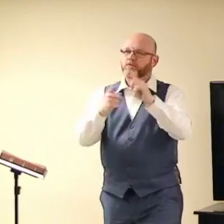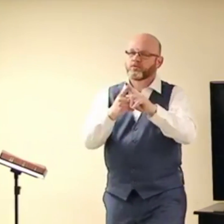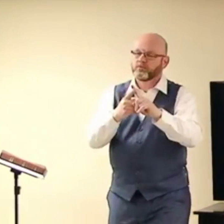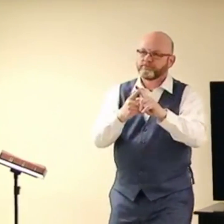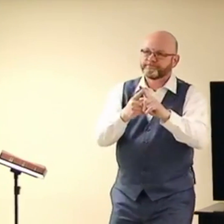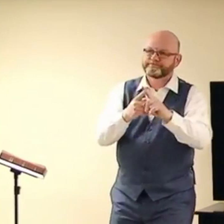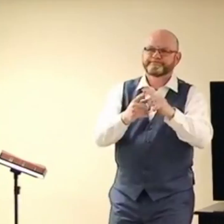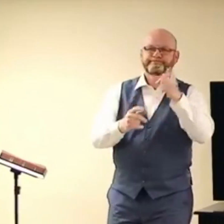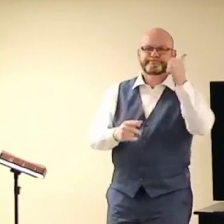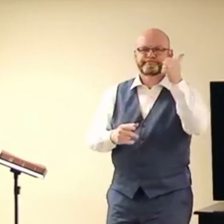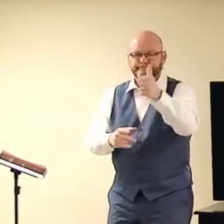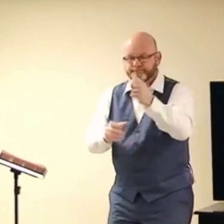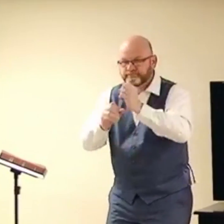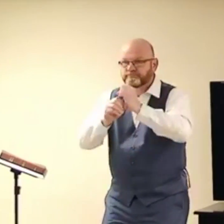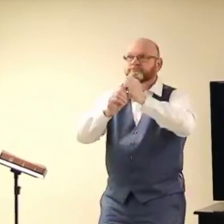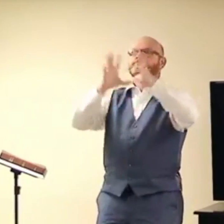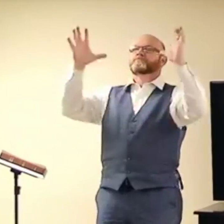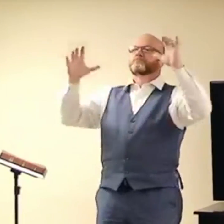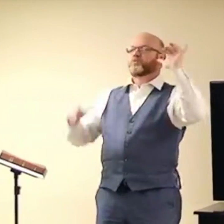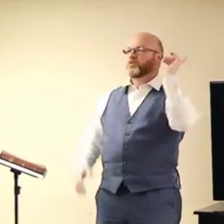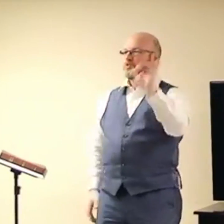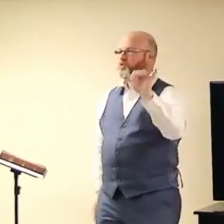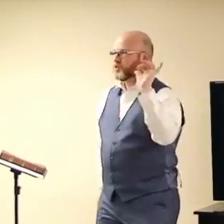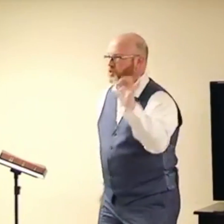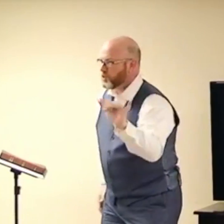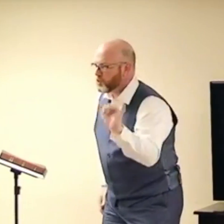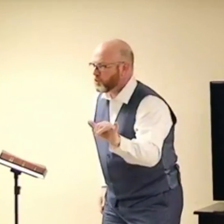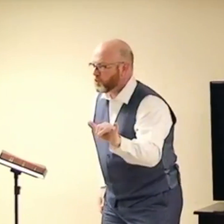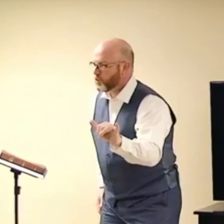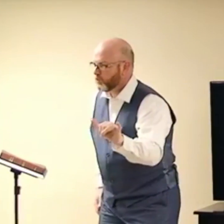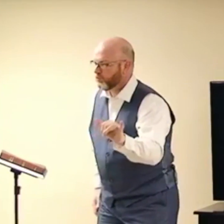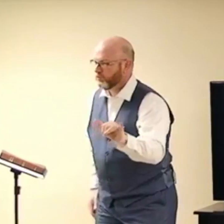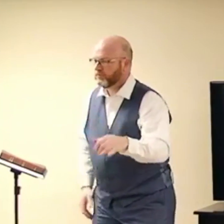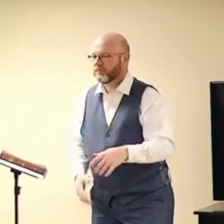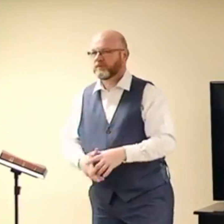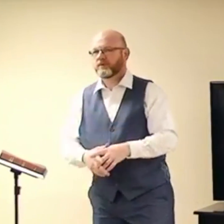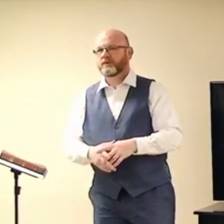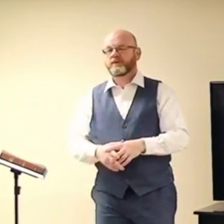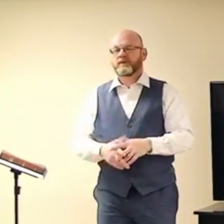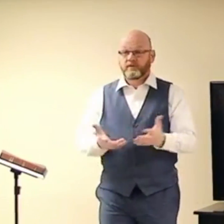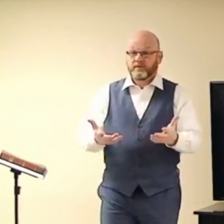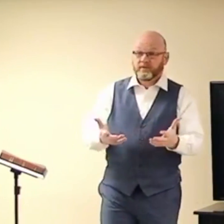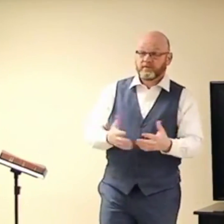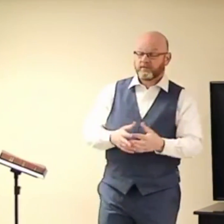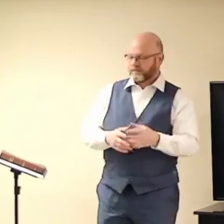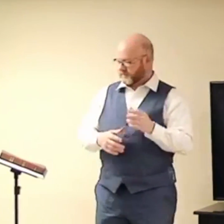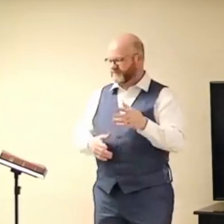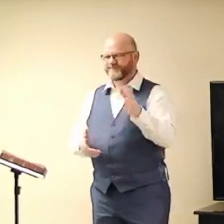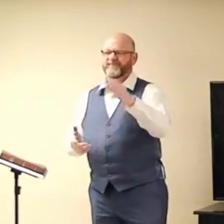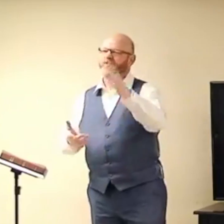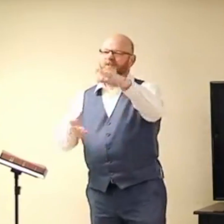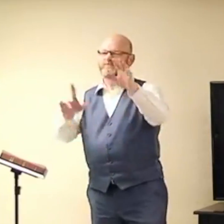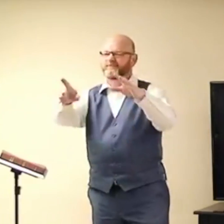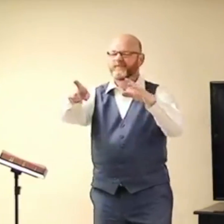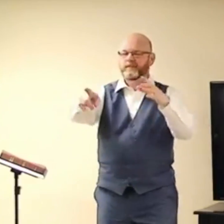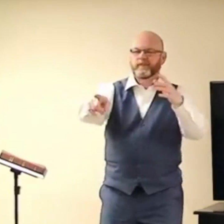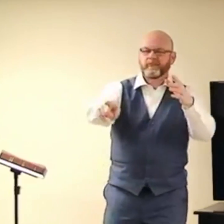He wanted people to figure it out for themselves. Oh, I see. He is the